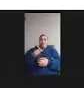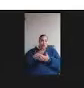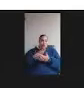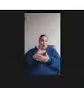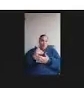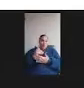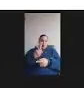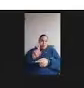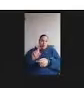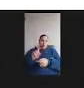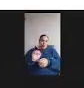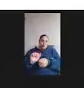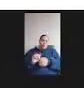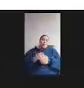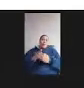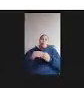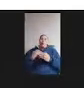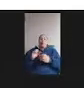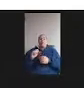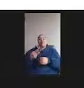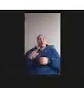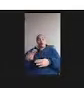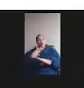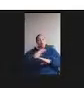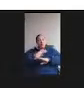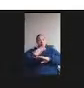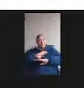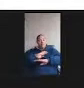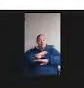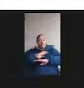Member Maseko, you satisfied?